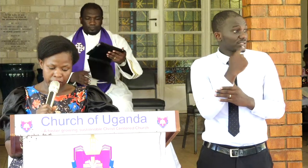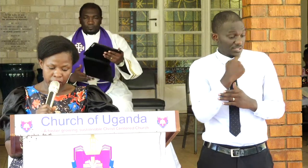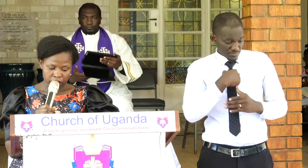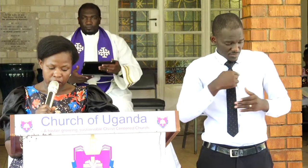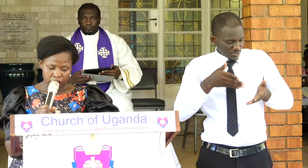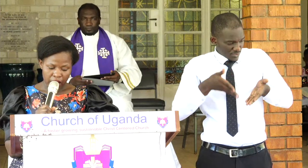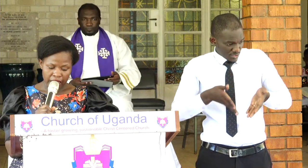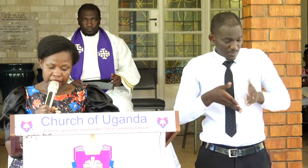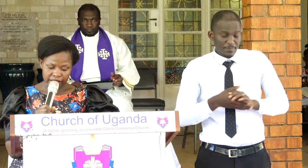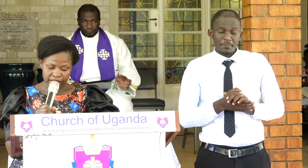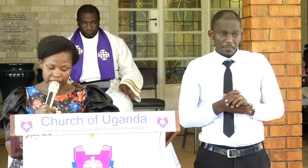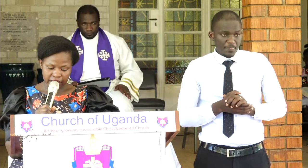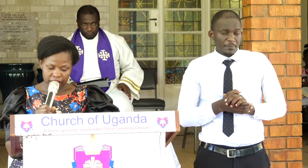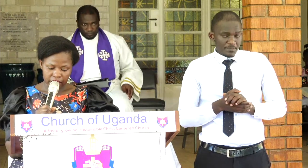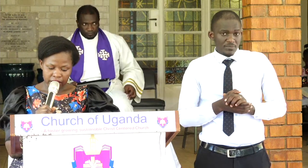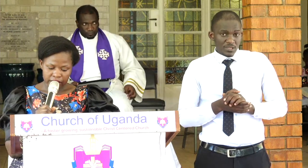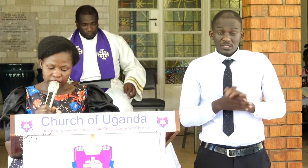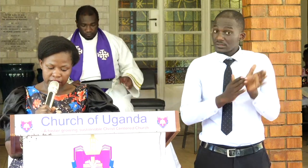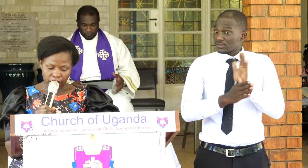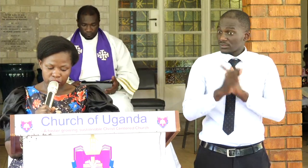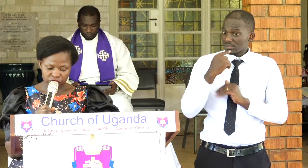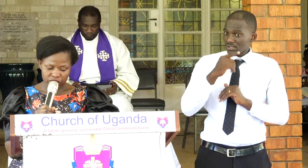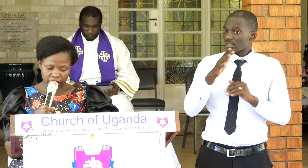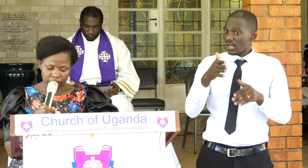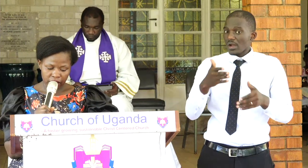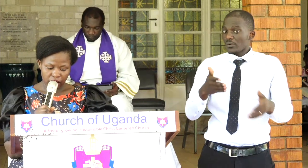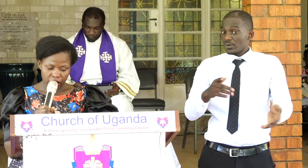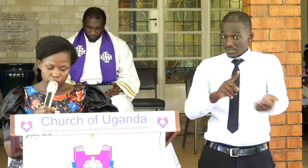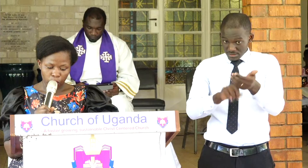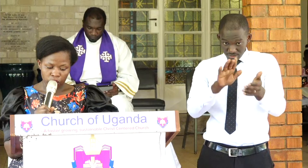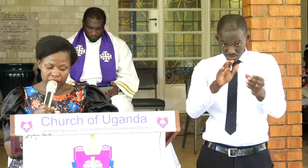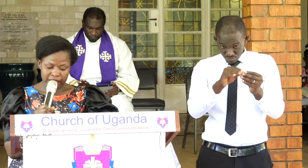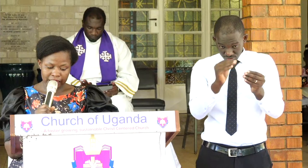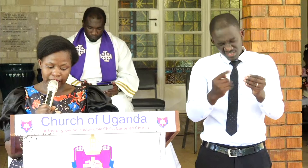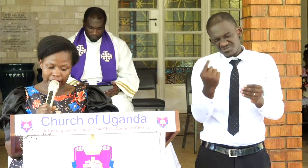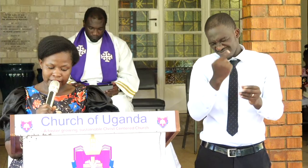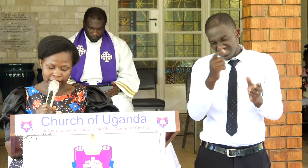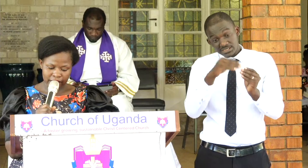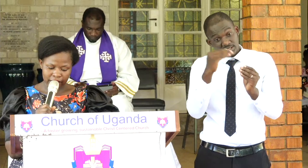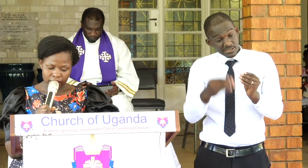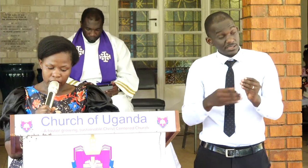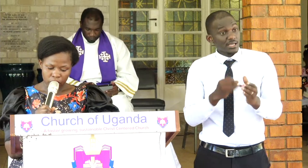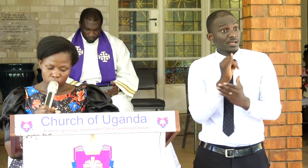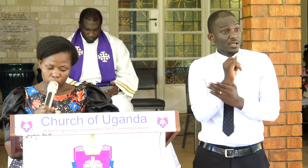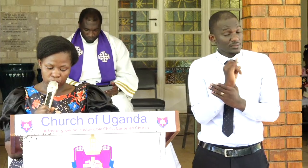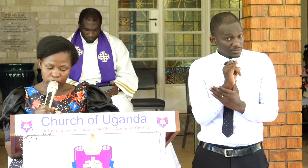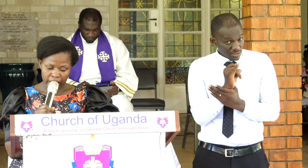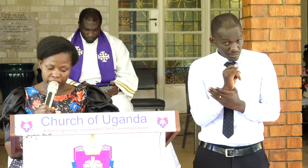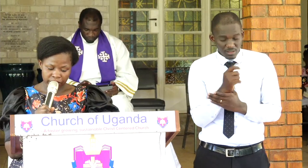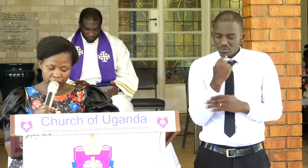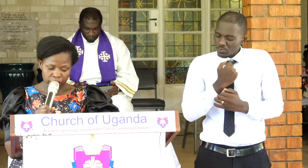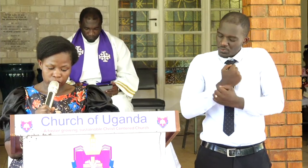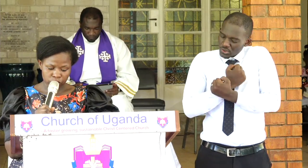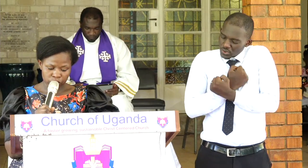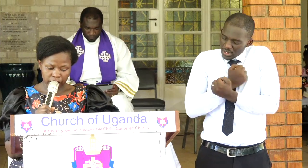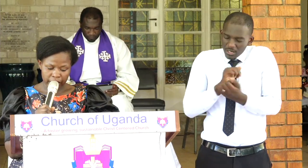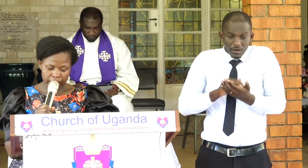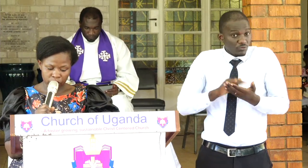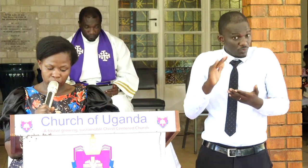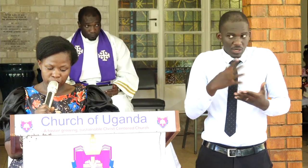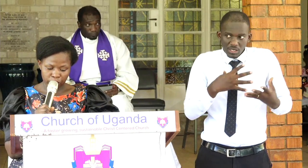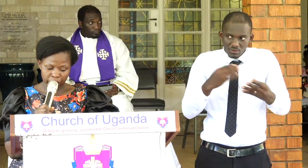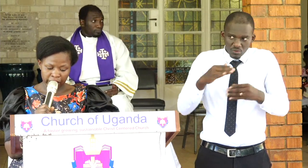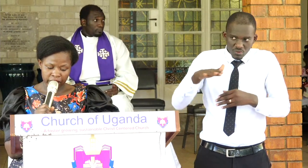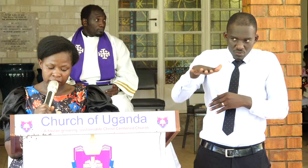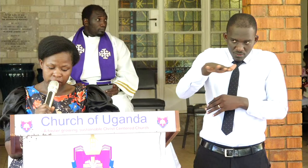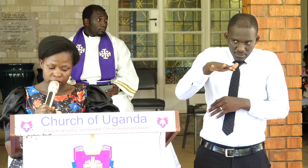am. And he said, Take now your son, your only son Isaac, whom you love, and go to the land